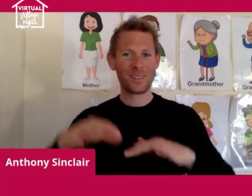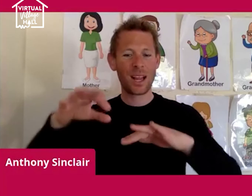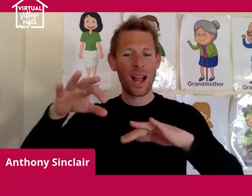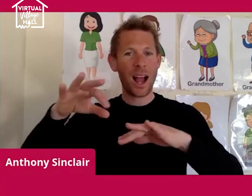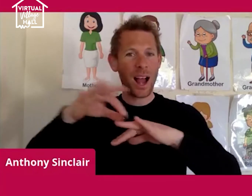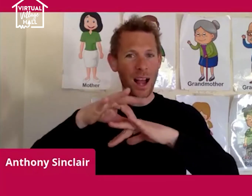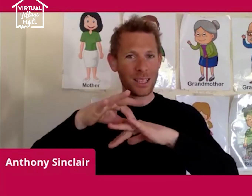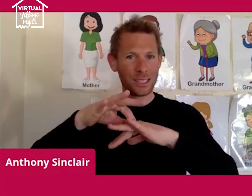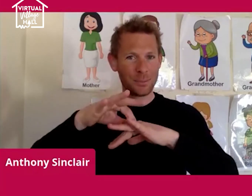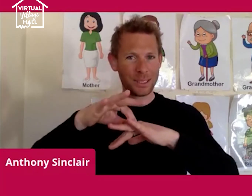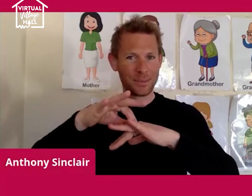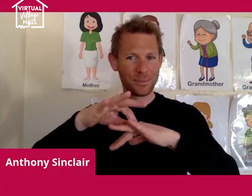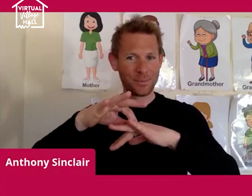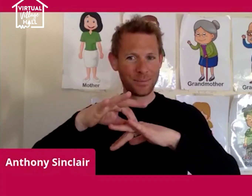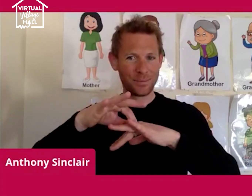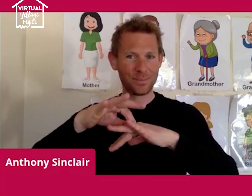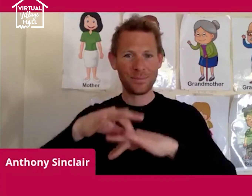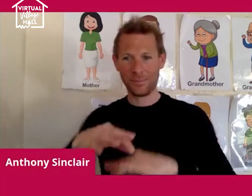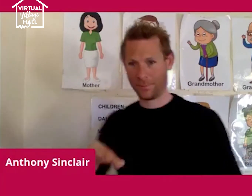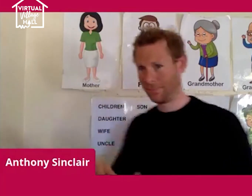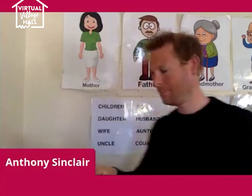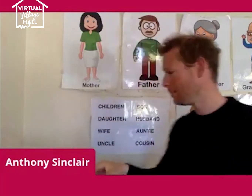Amazing. Husband.